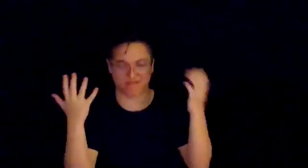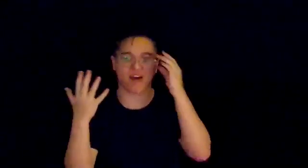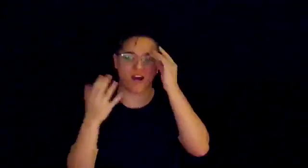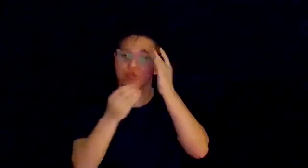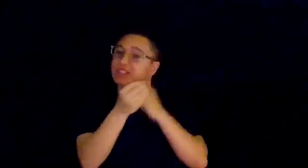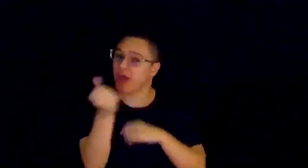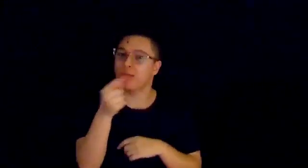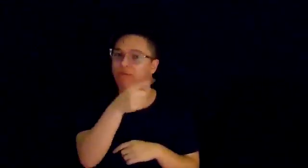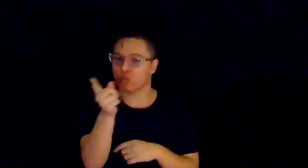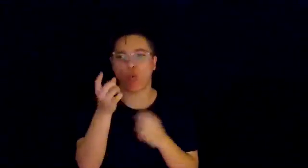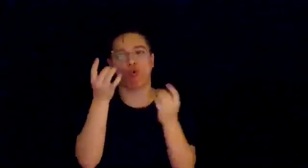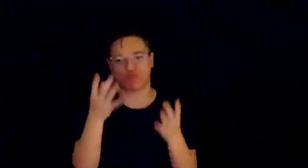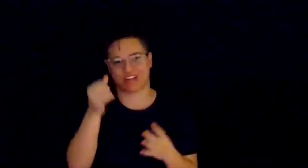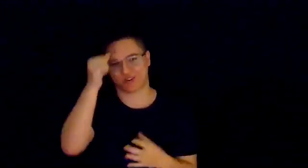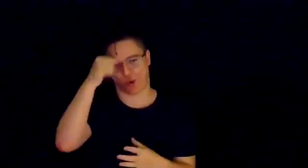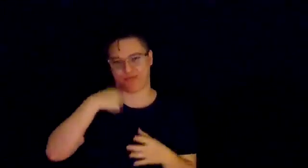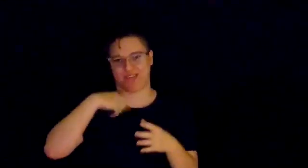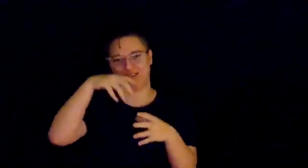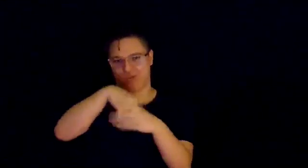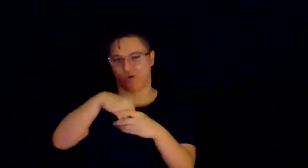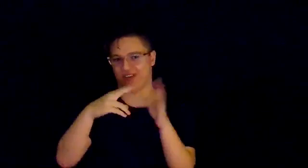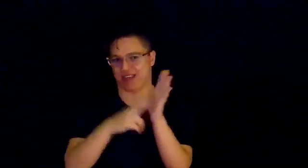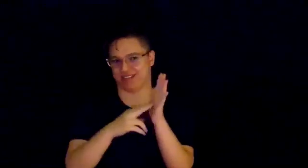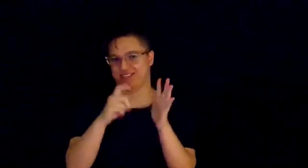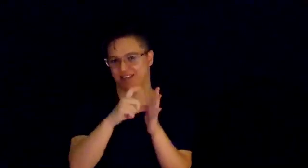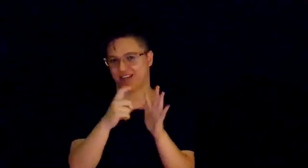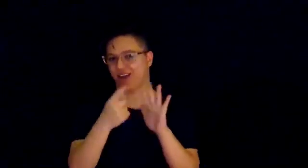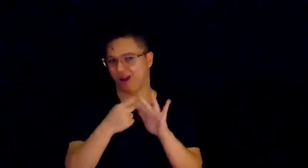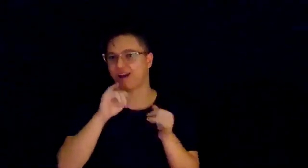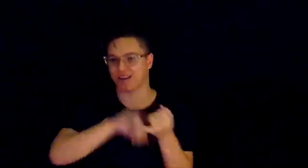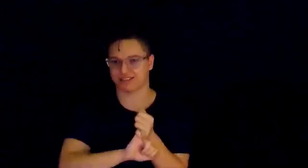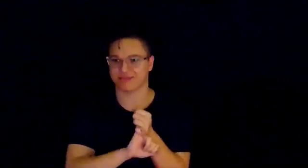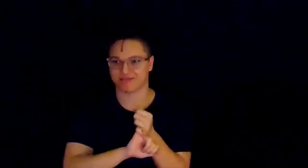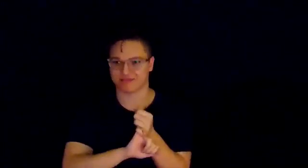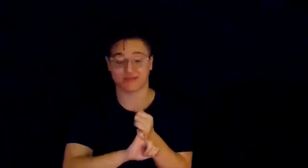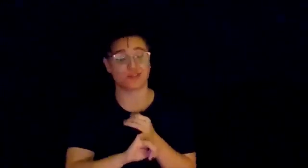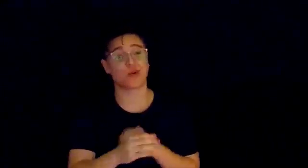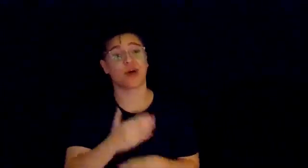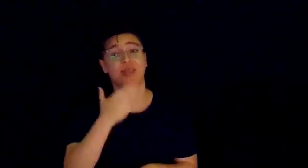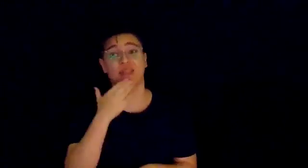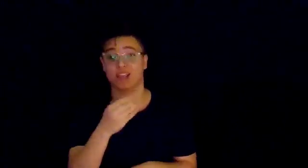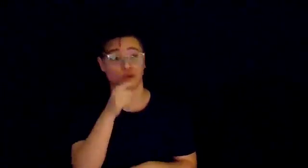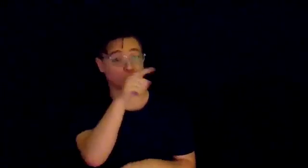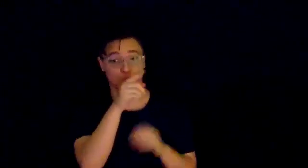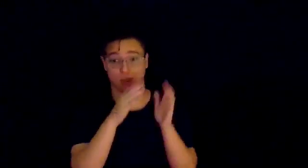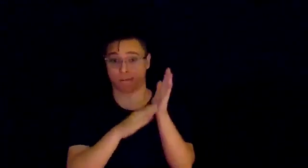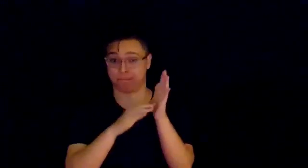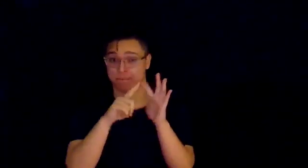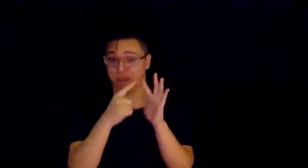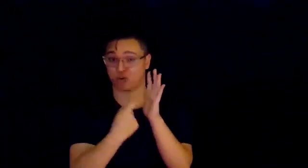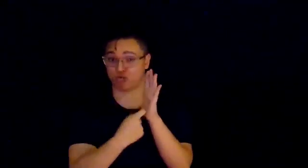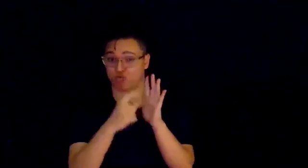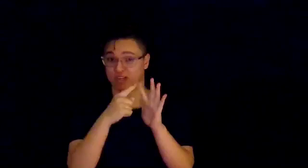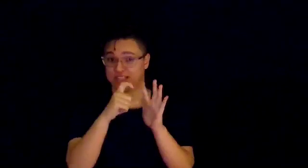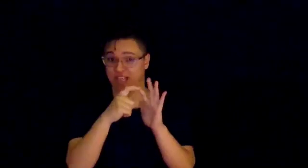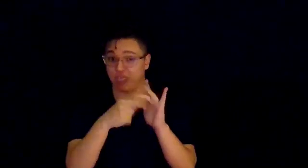in community events or whatever. But some of you already know me as being involved in the NDIS. So thank